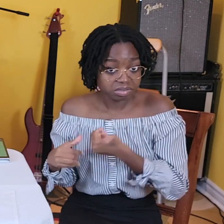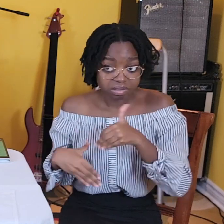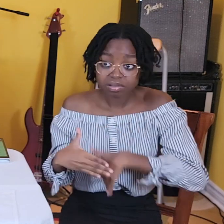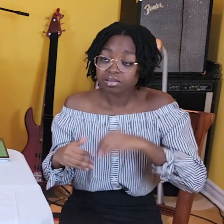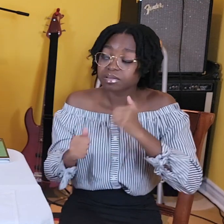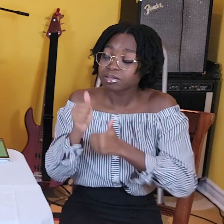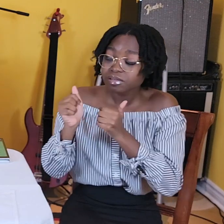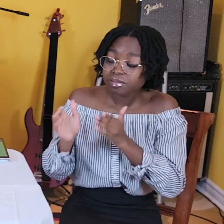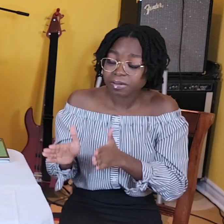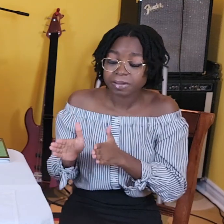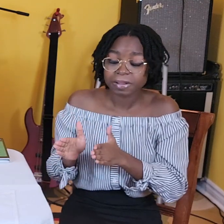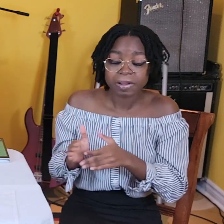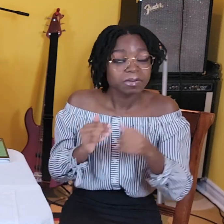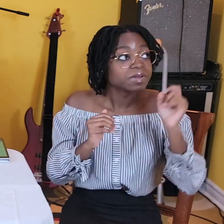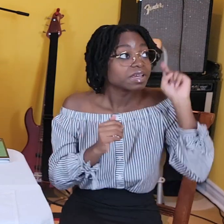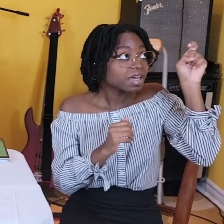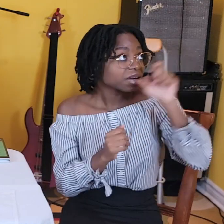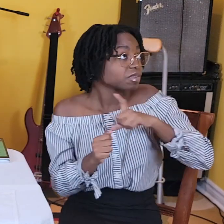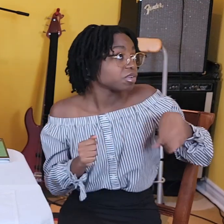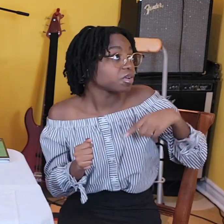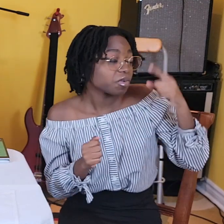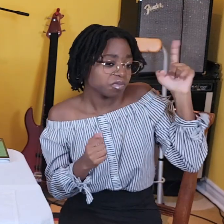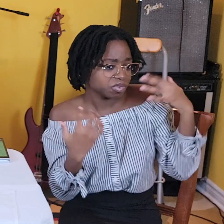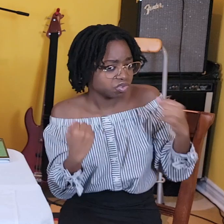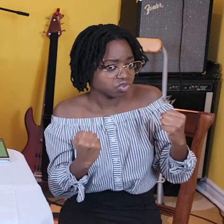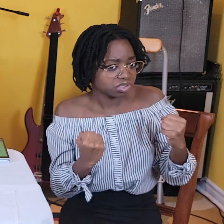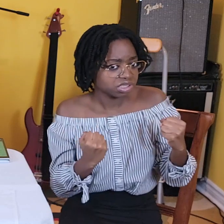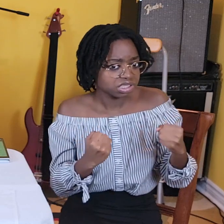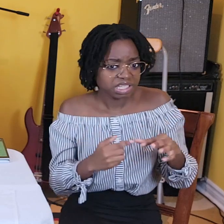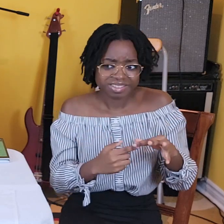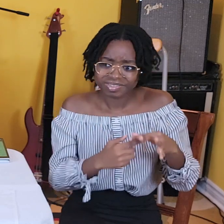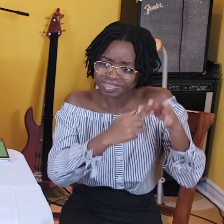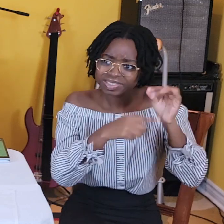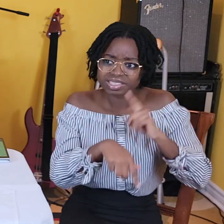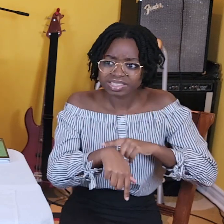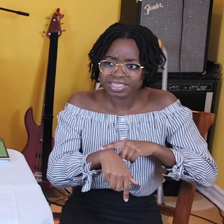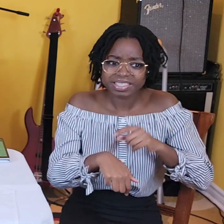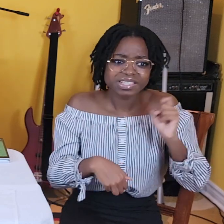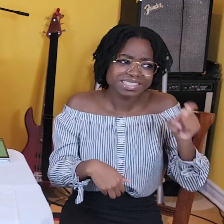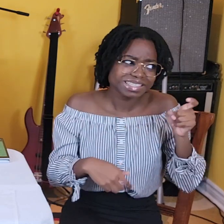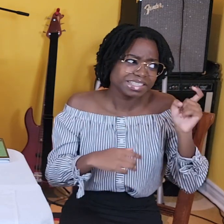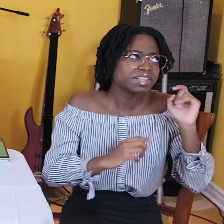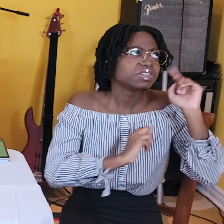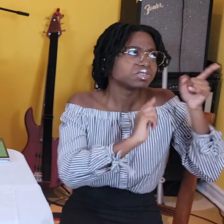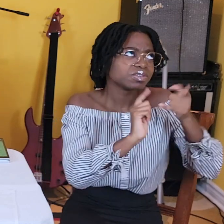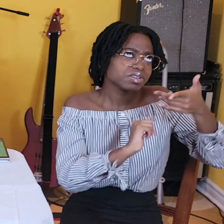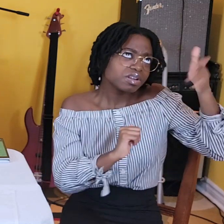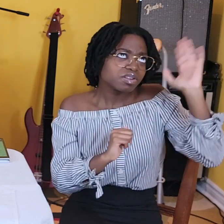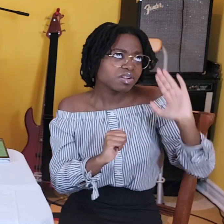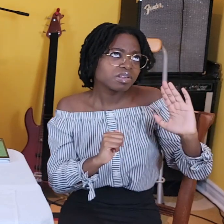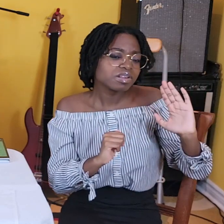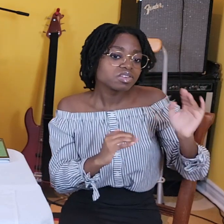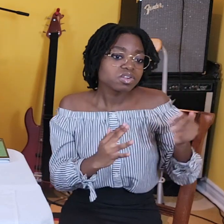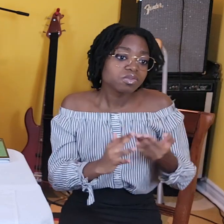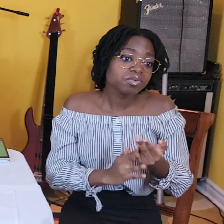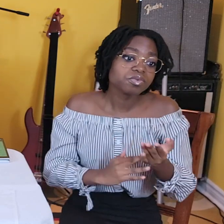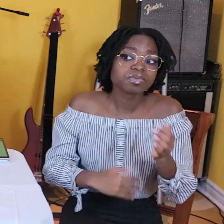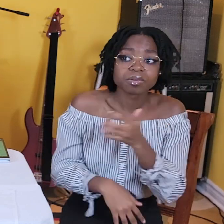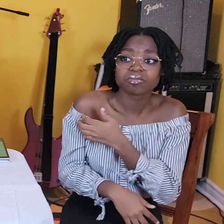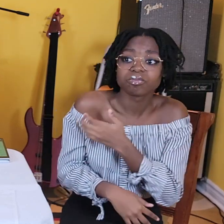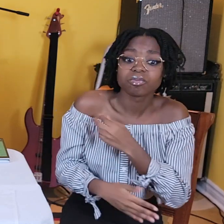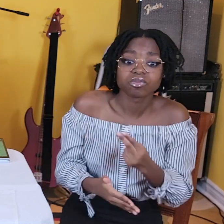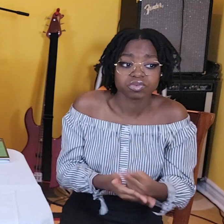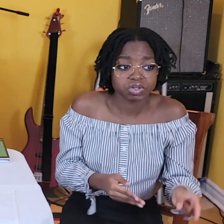especially during times when we need to talk to God, that by the power of the Holy Spirit who resides within